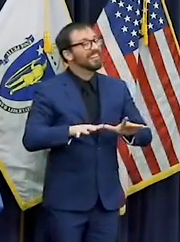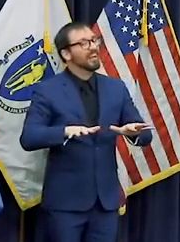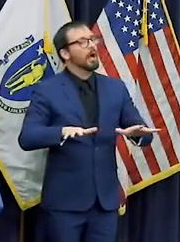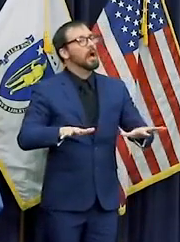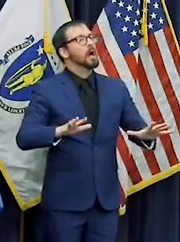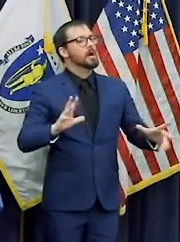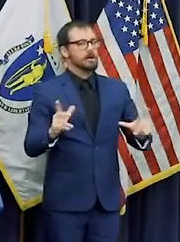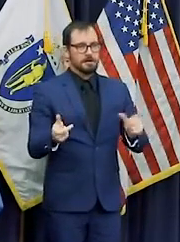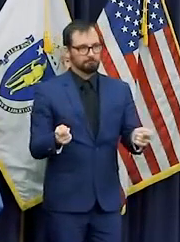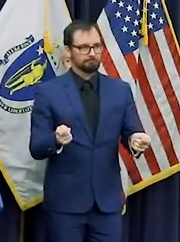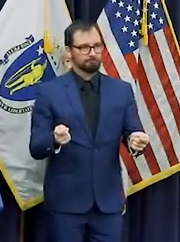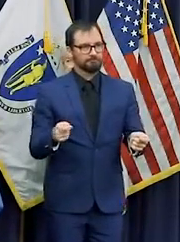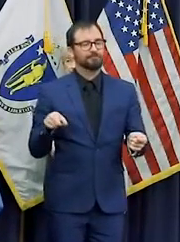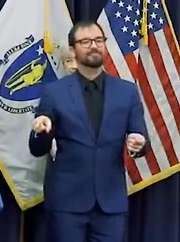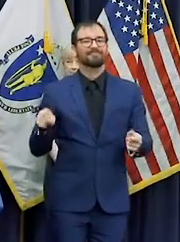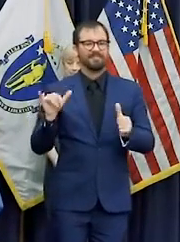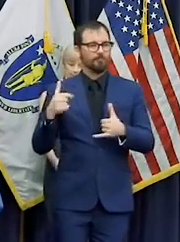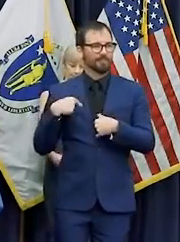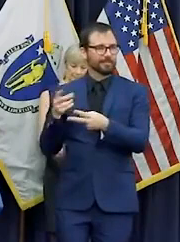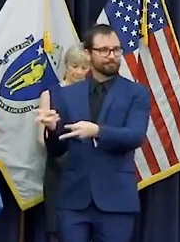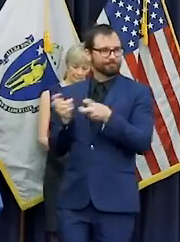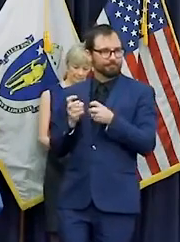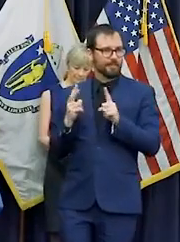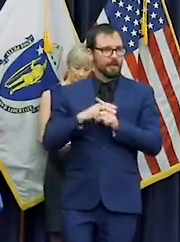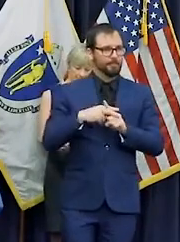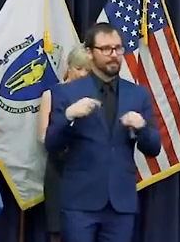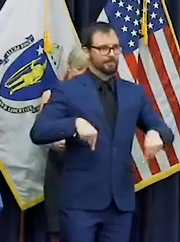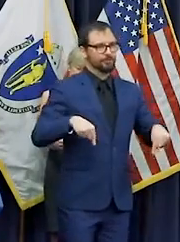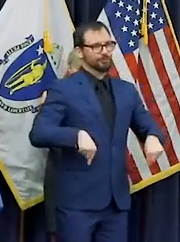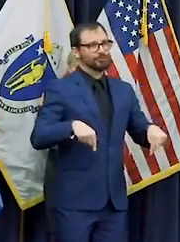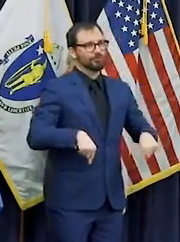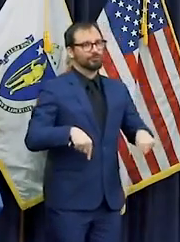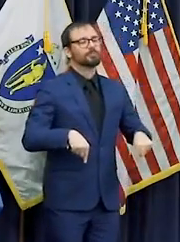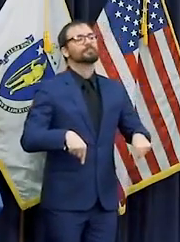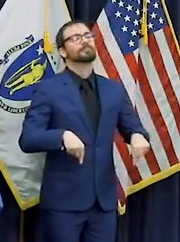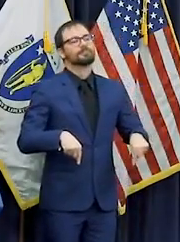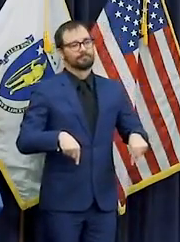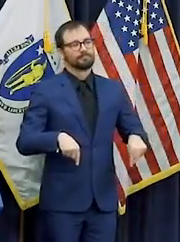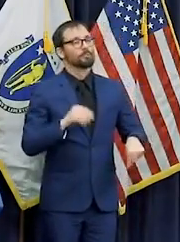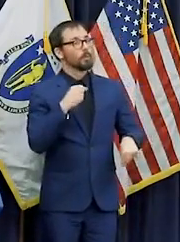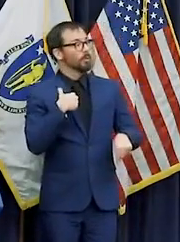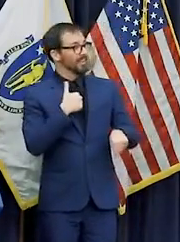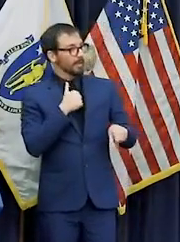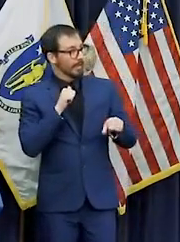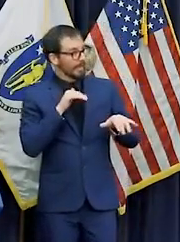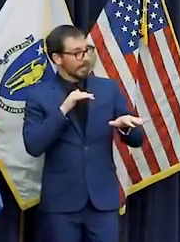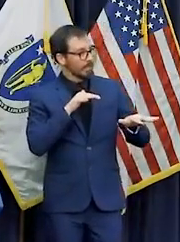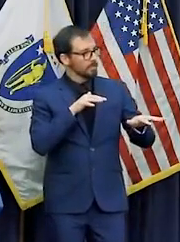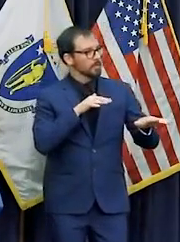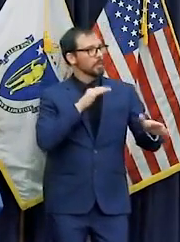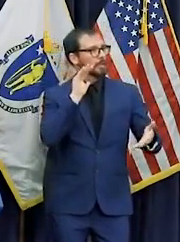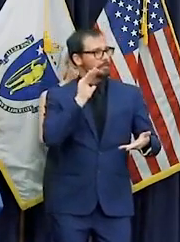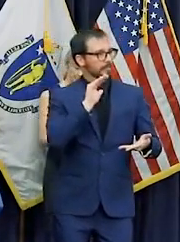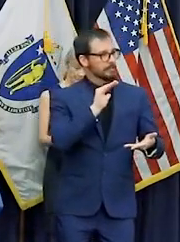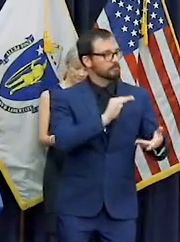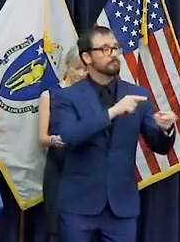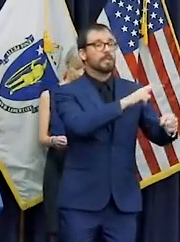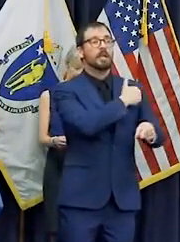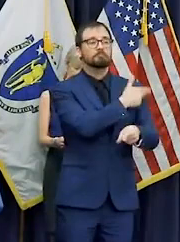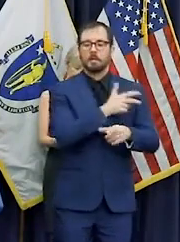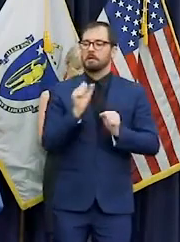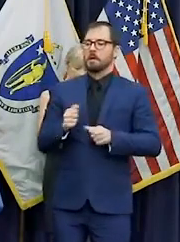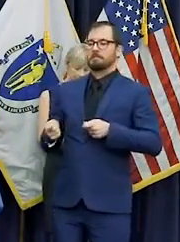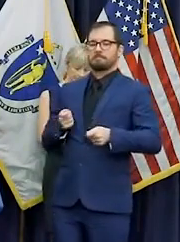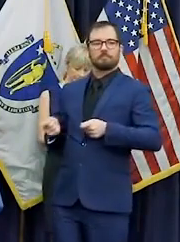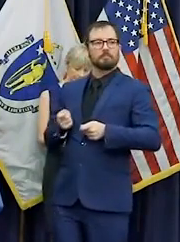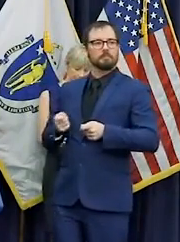our healthcare system. And these are obviously profoundly difficult times. I've had numerous conversations